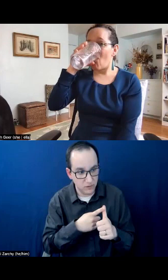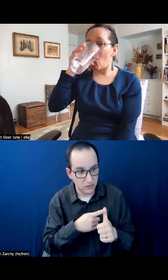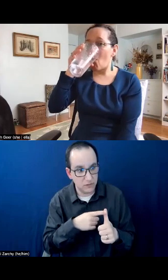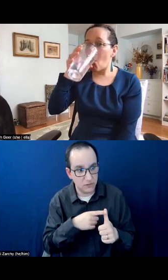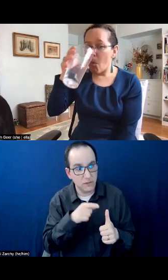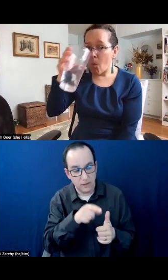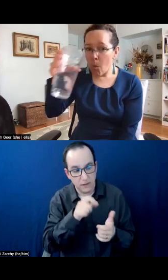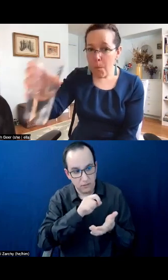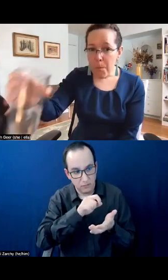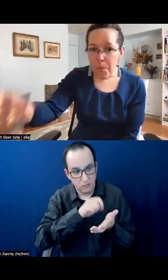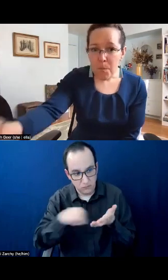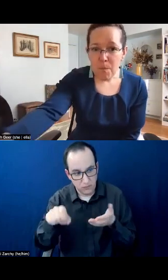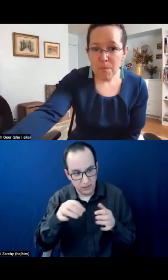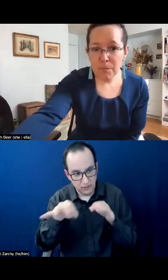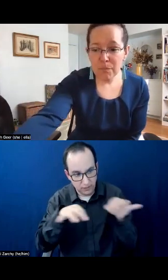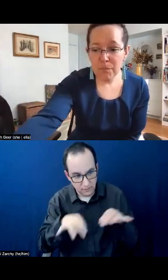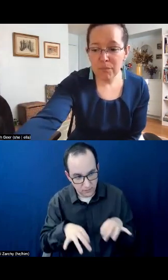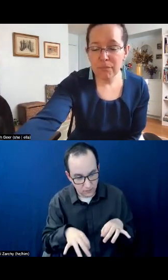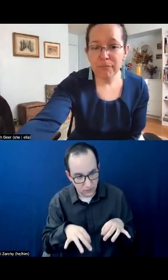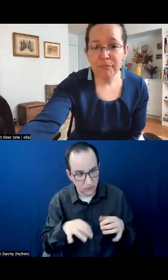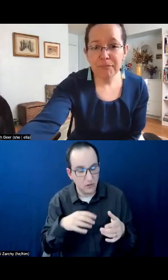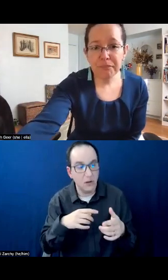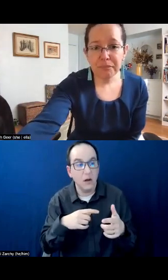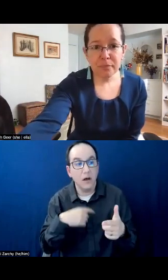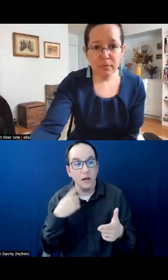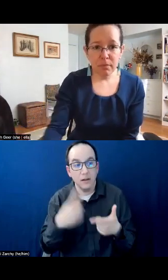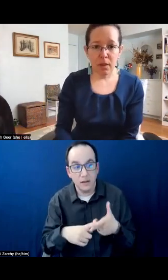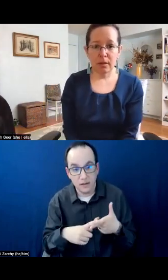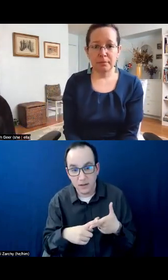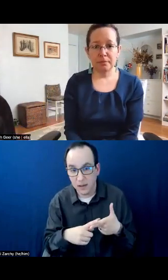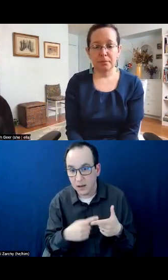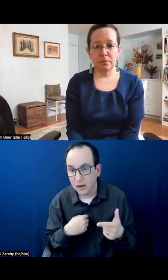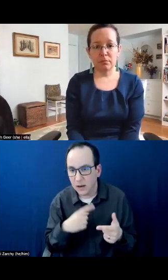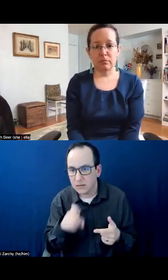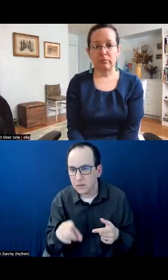a definition written down.